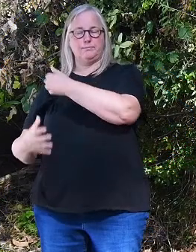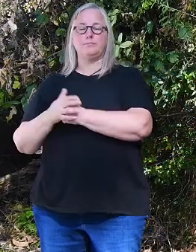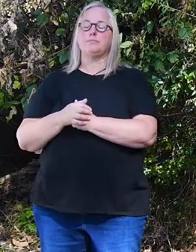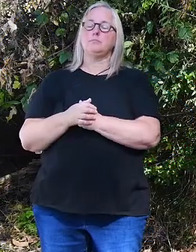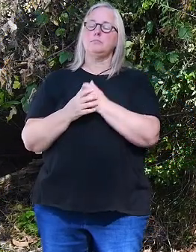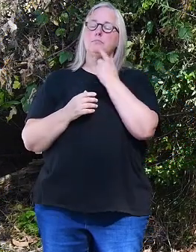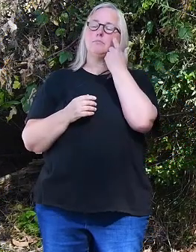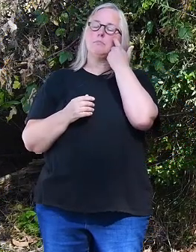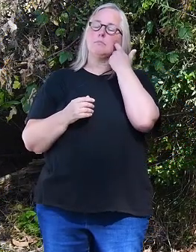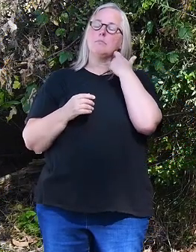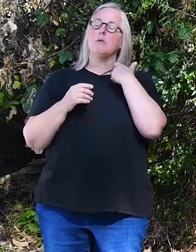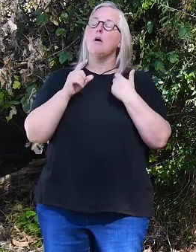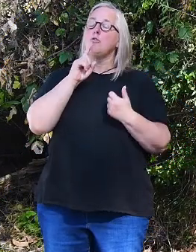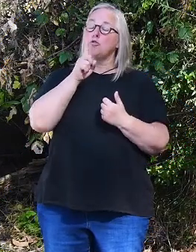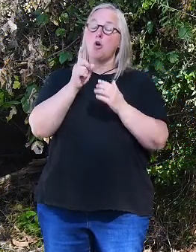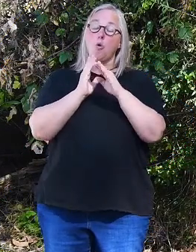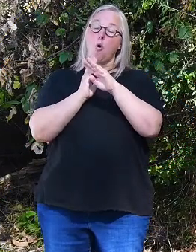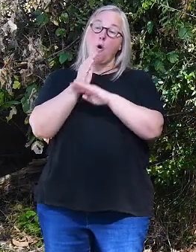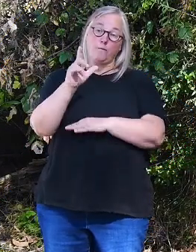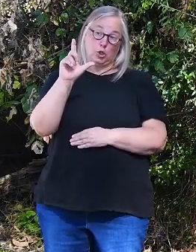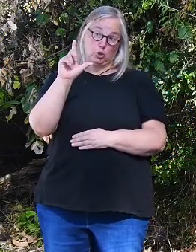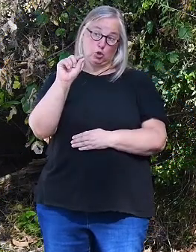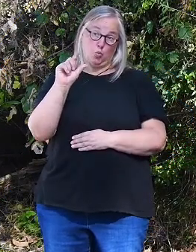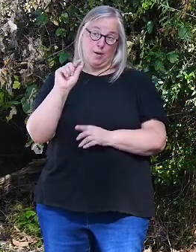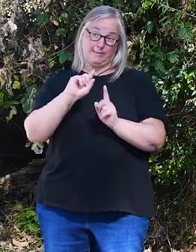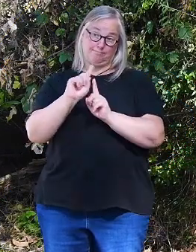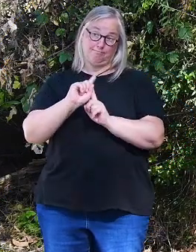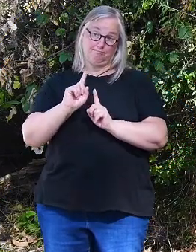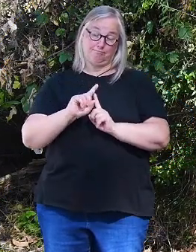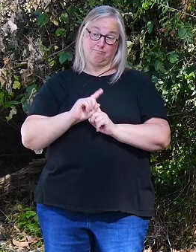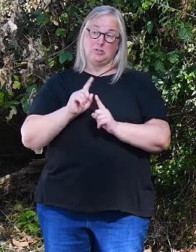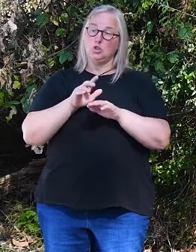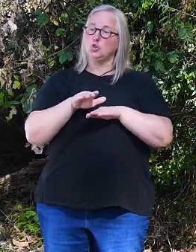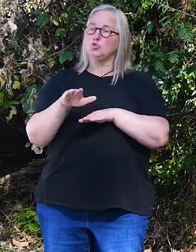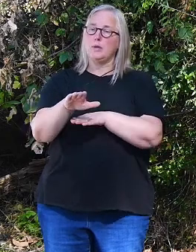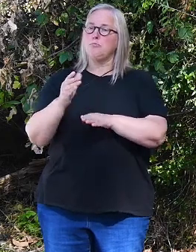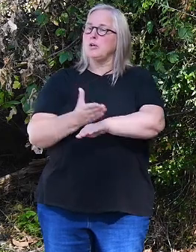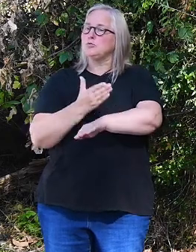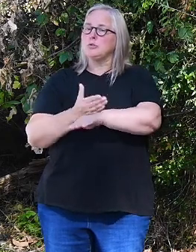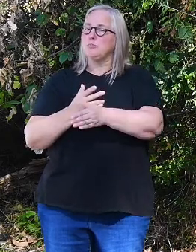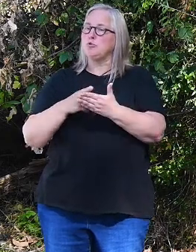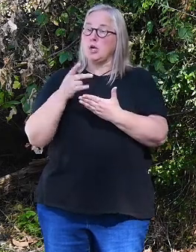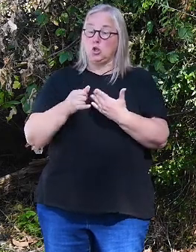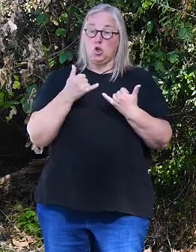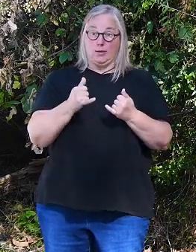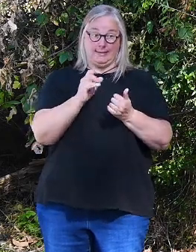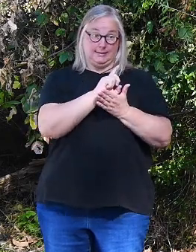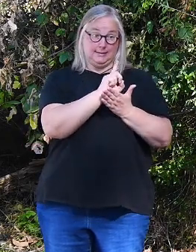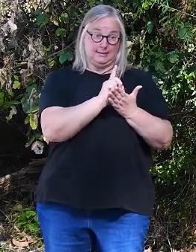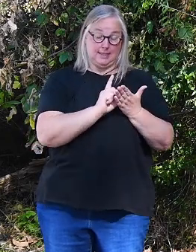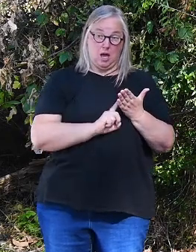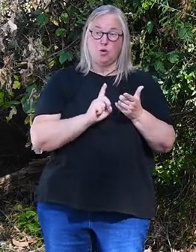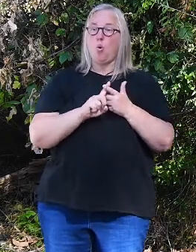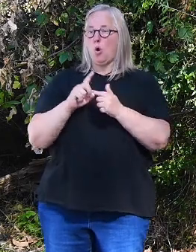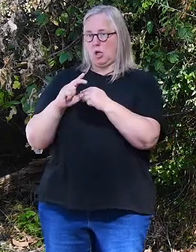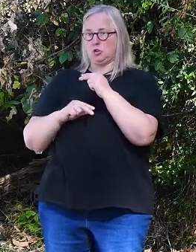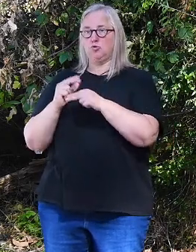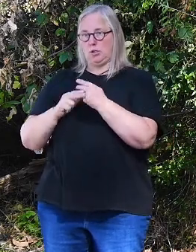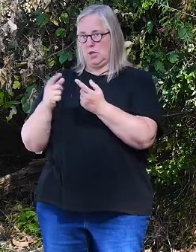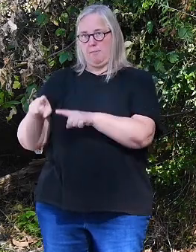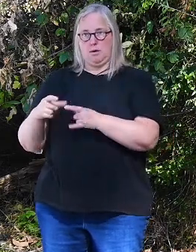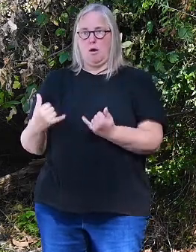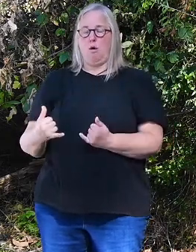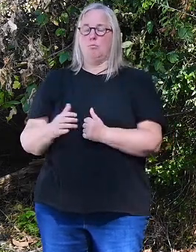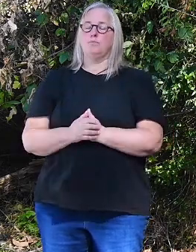There are more than 20 stream restoration projects currently in design or under construction, and